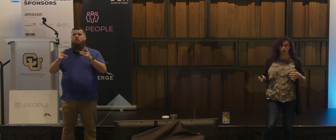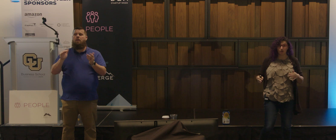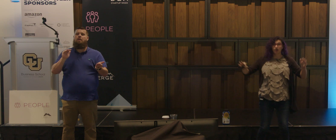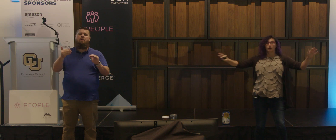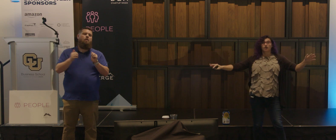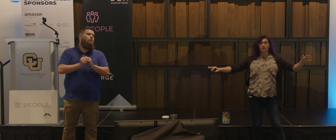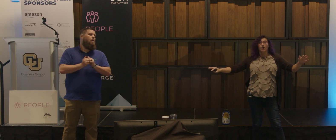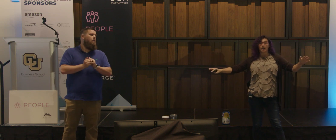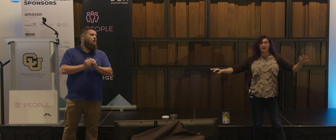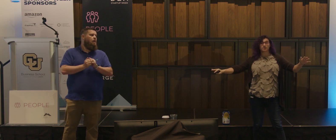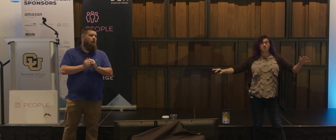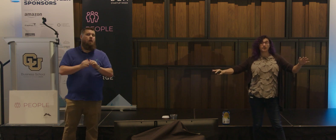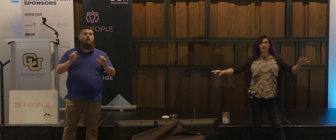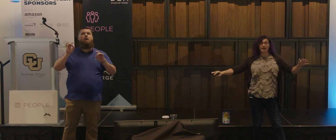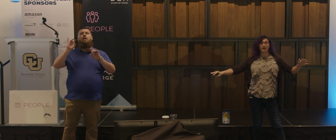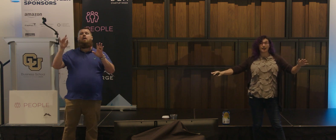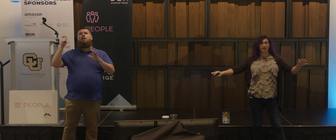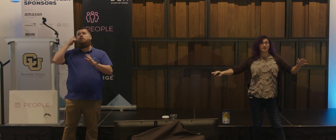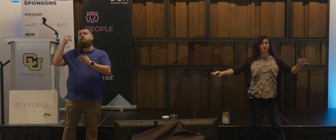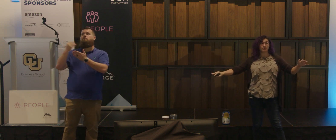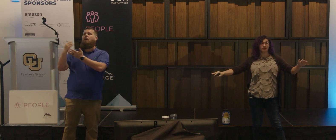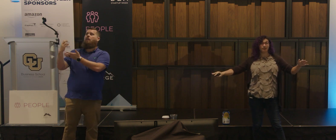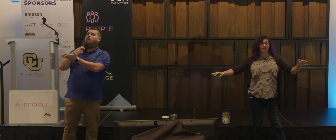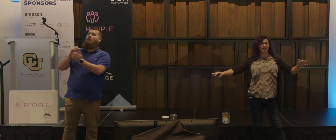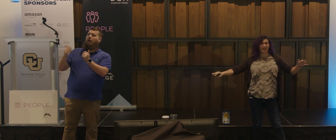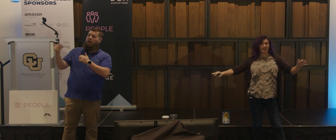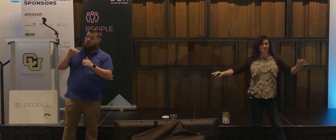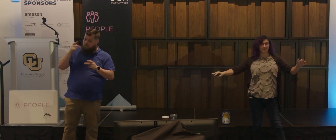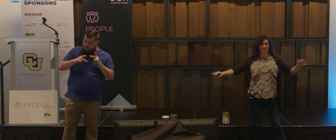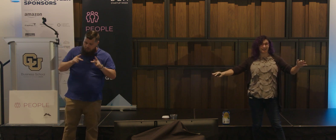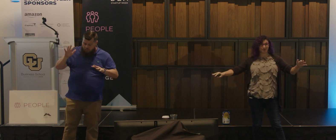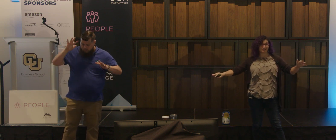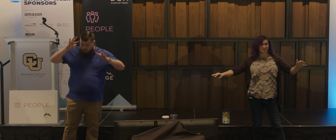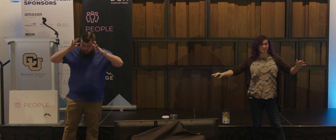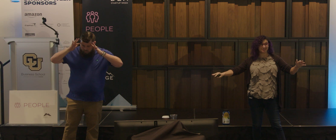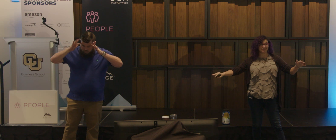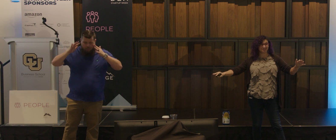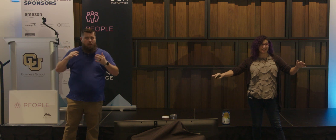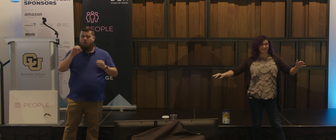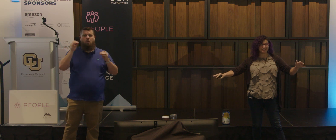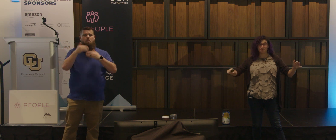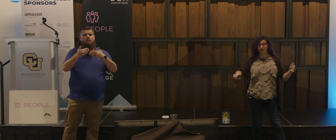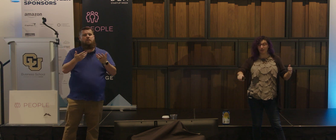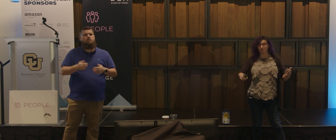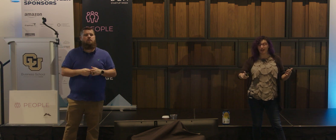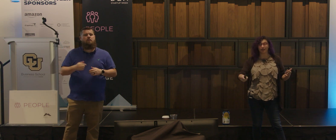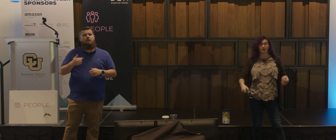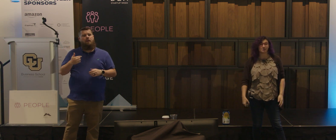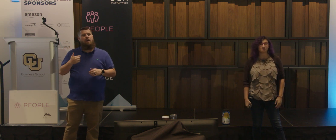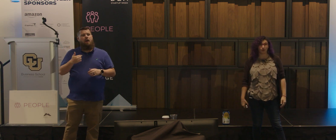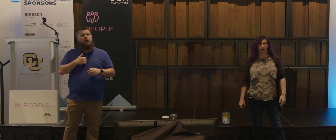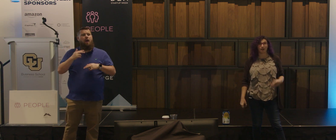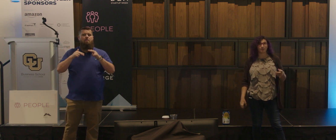to go, oh God, I just got funded and now I can hire 10 people and suddenly I need a process, right? I built a